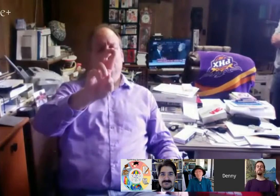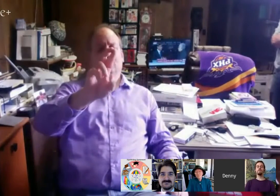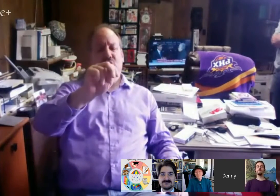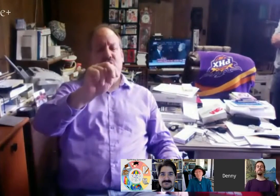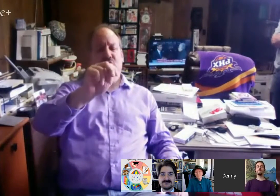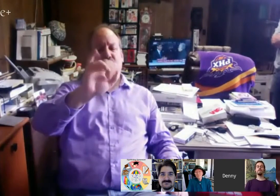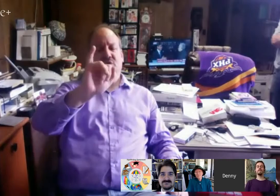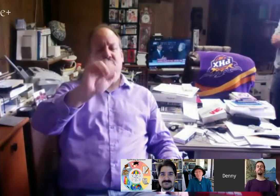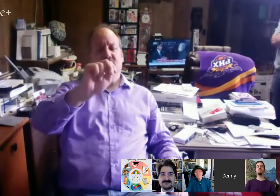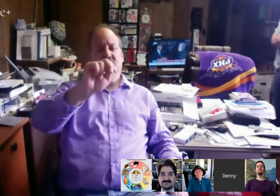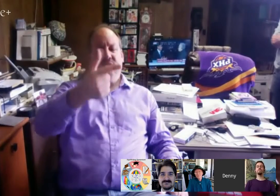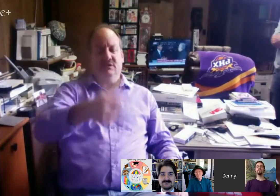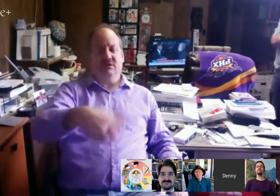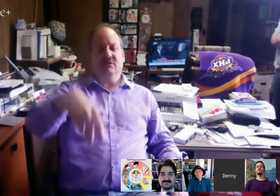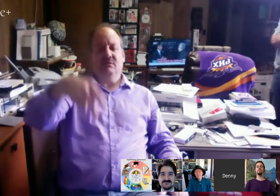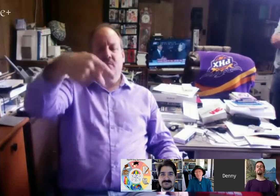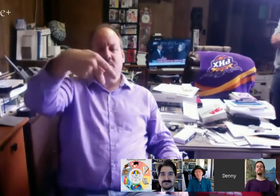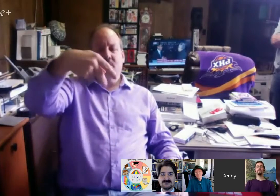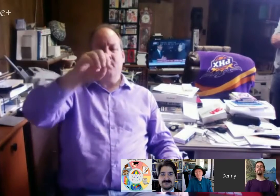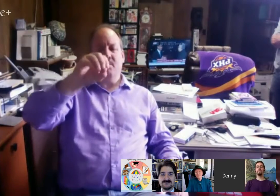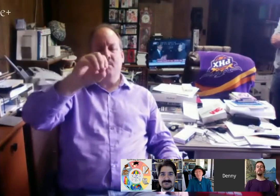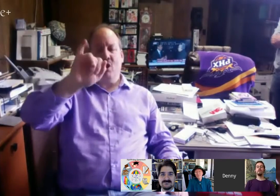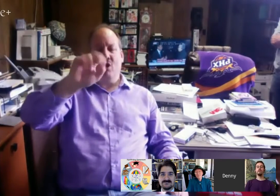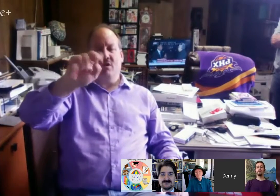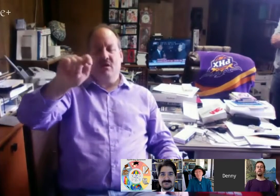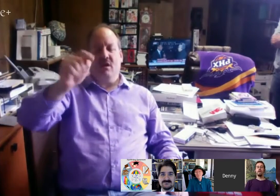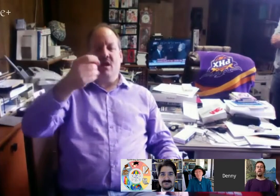And so the school